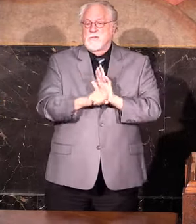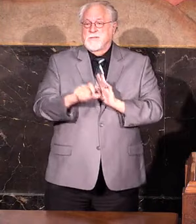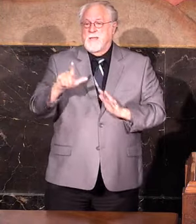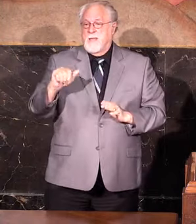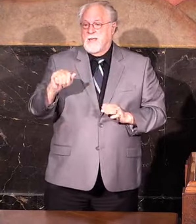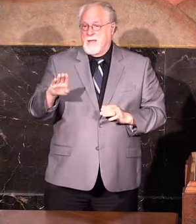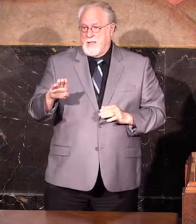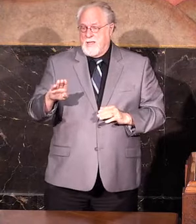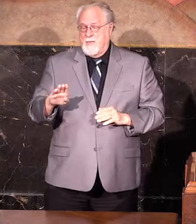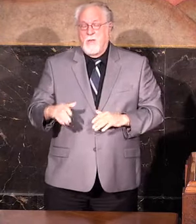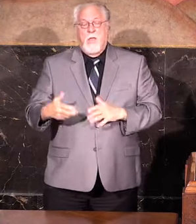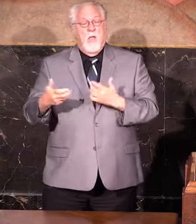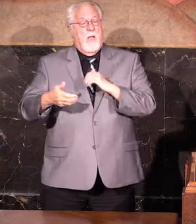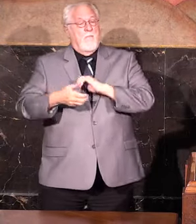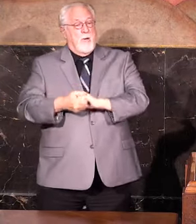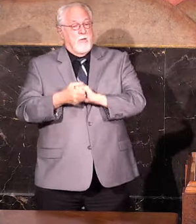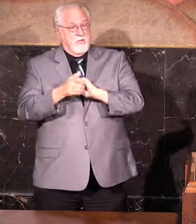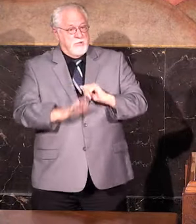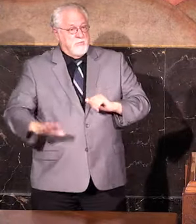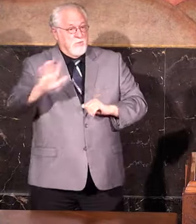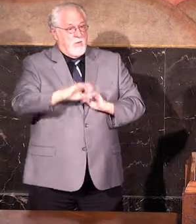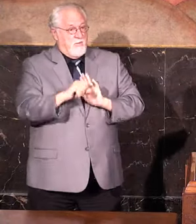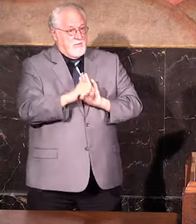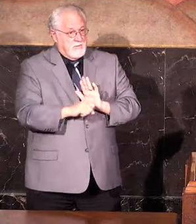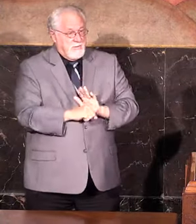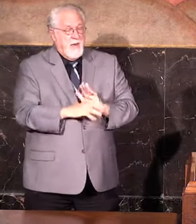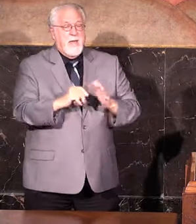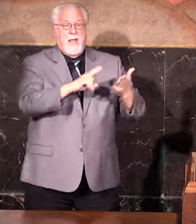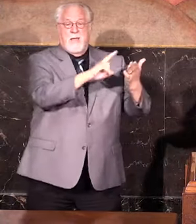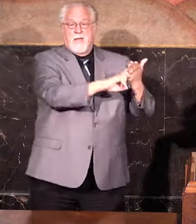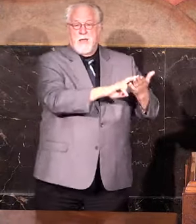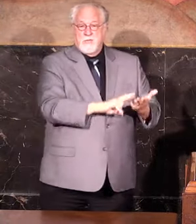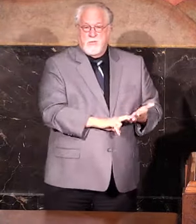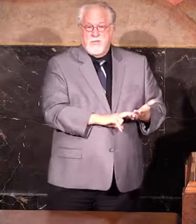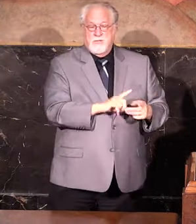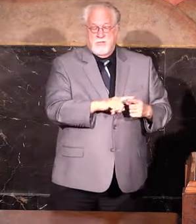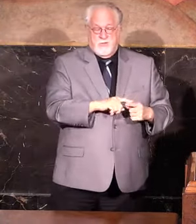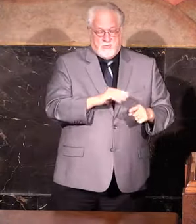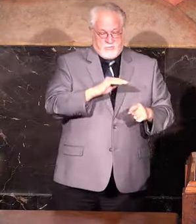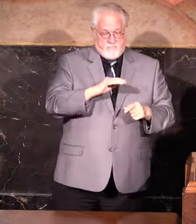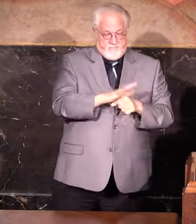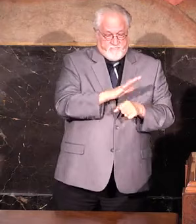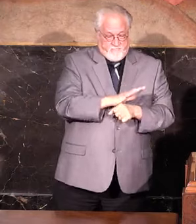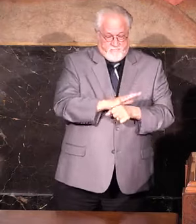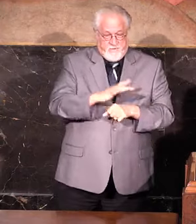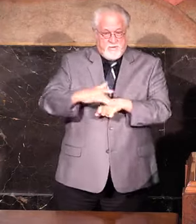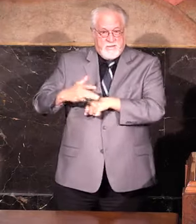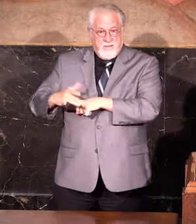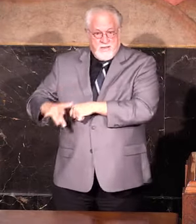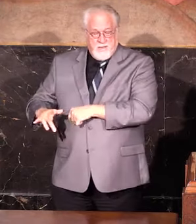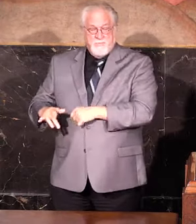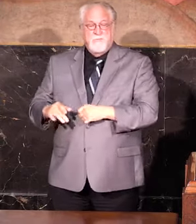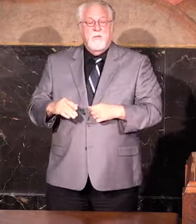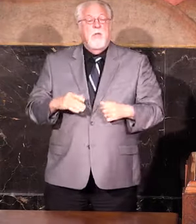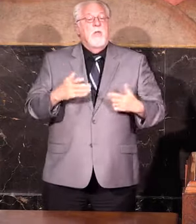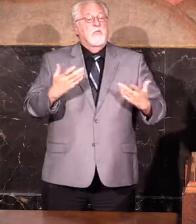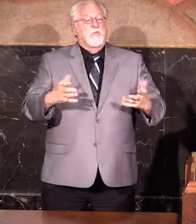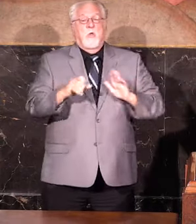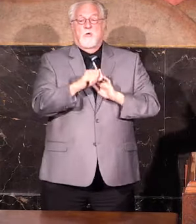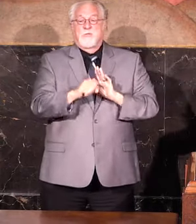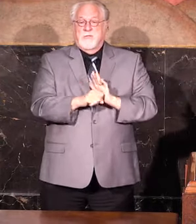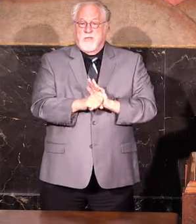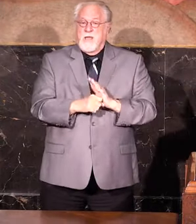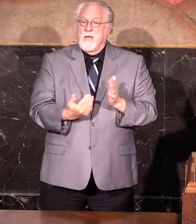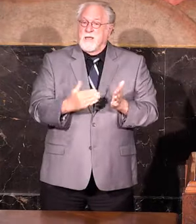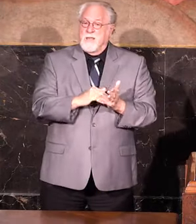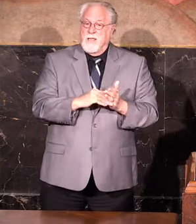through partnerships across the state, and with contracts to meet any gaps in testing capacity. So the state,